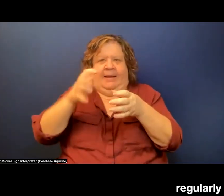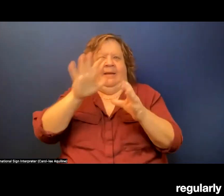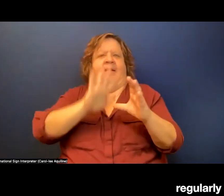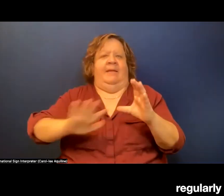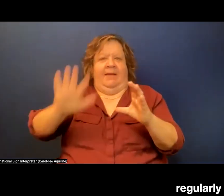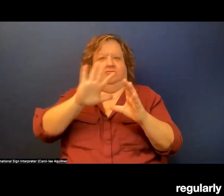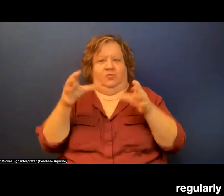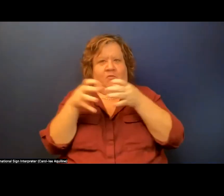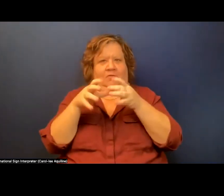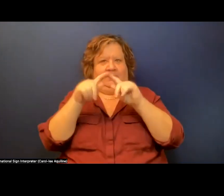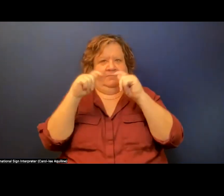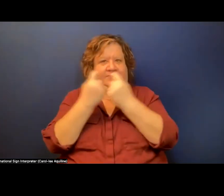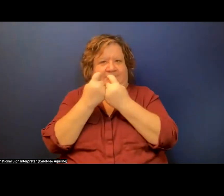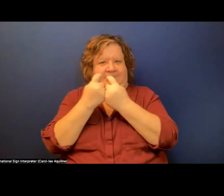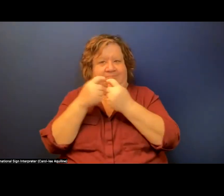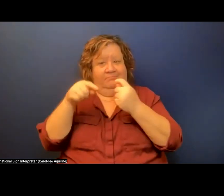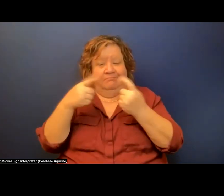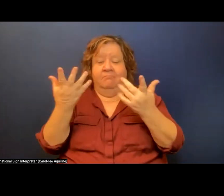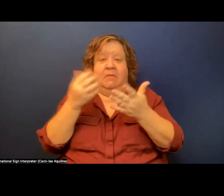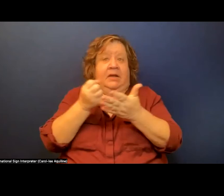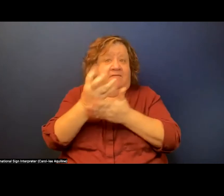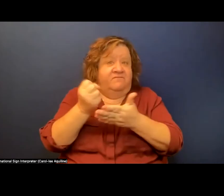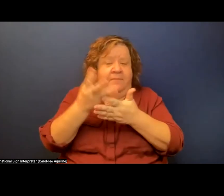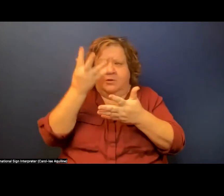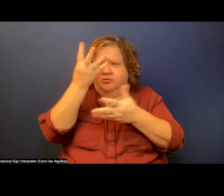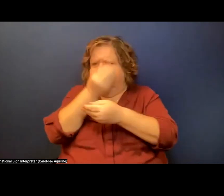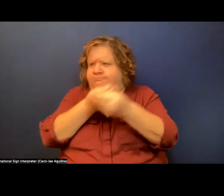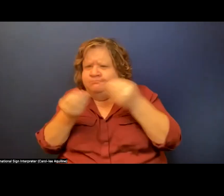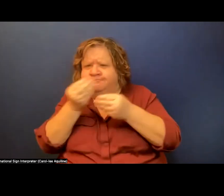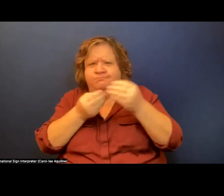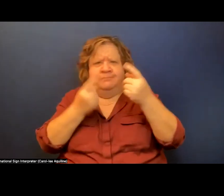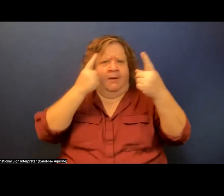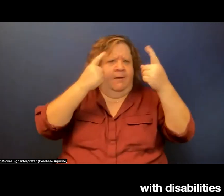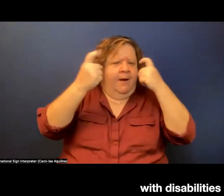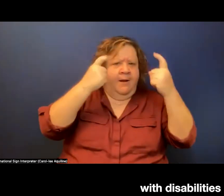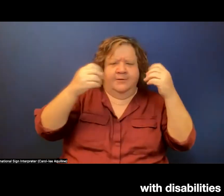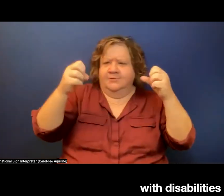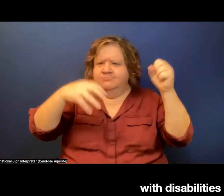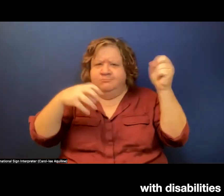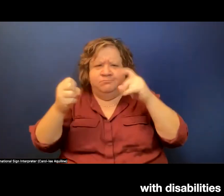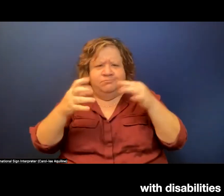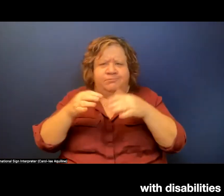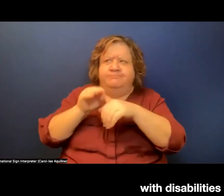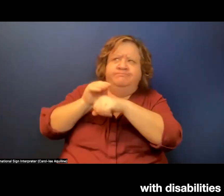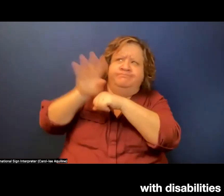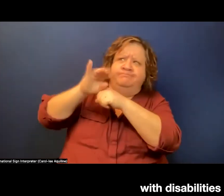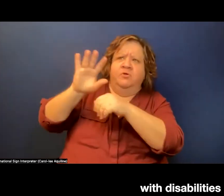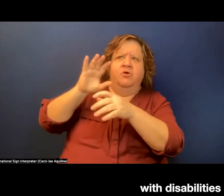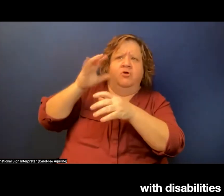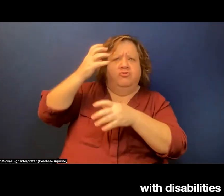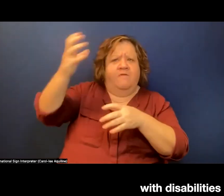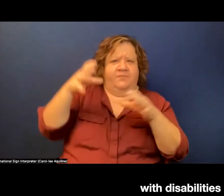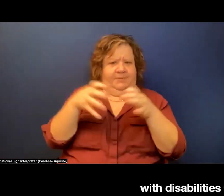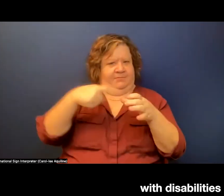to influence the national process. We together engage persons with disabilities and